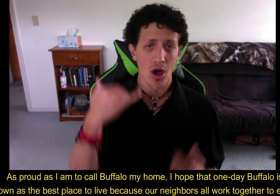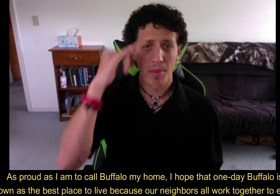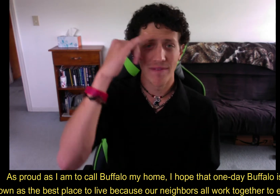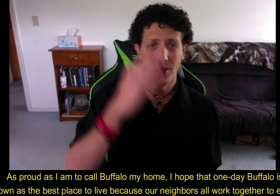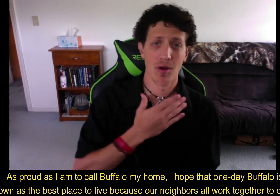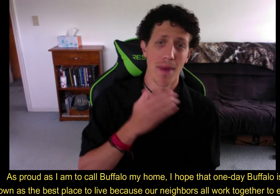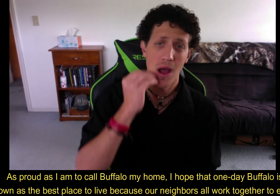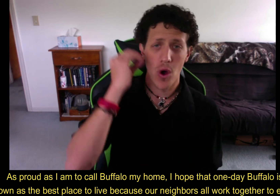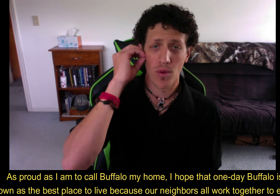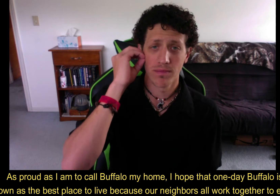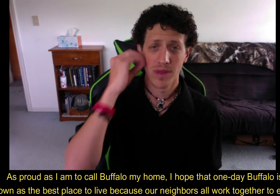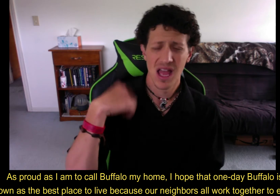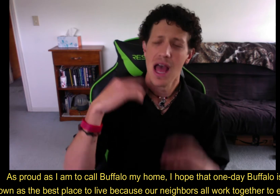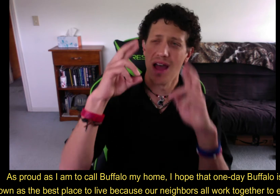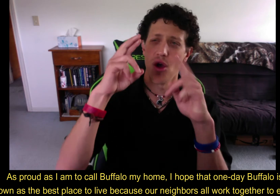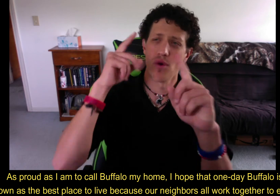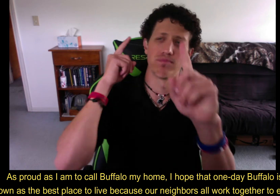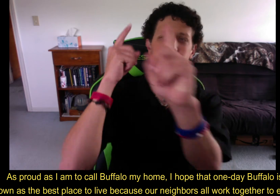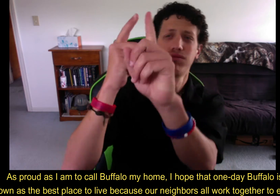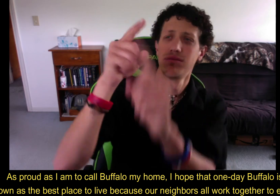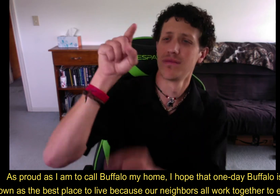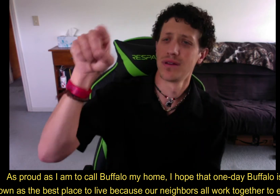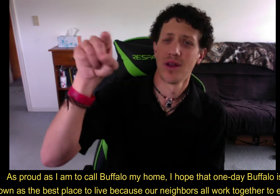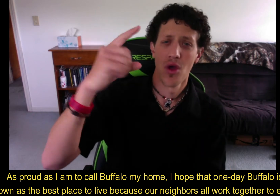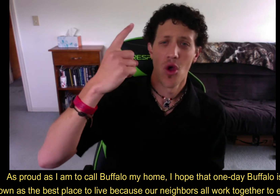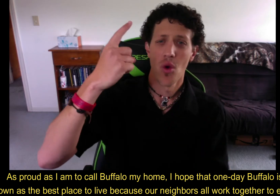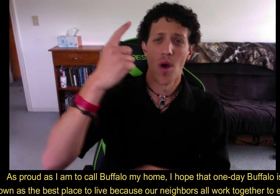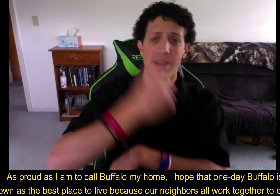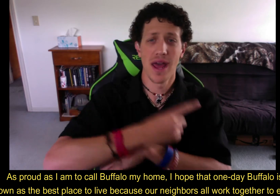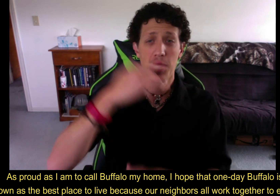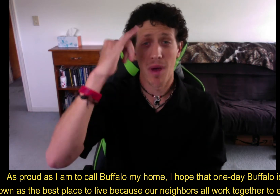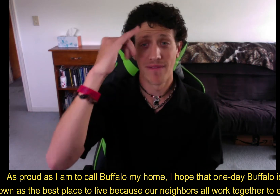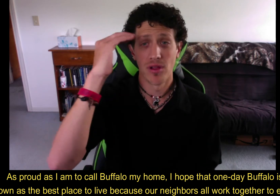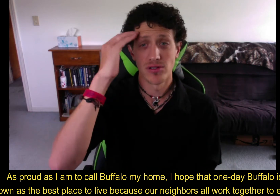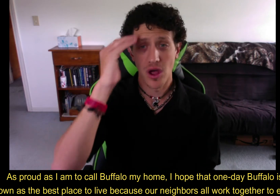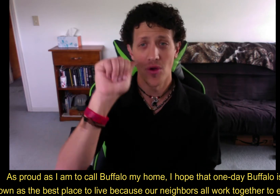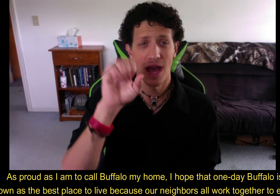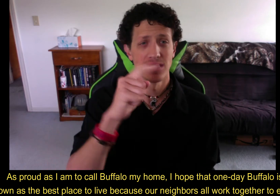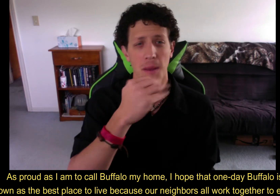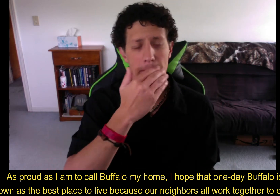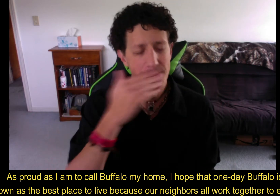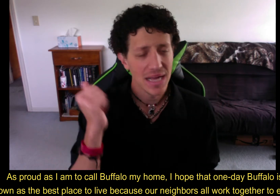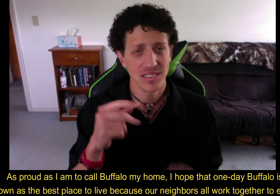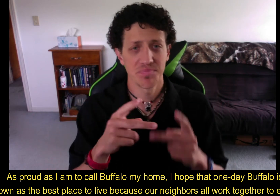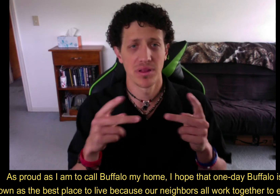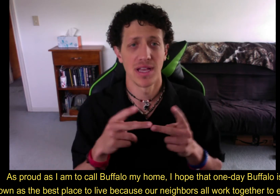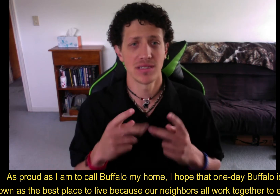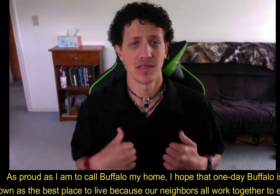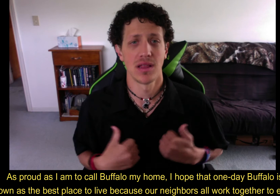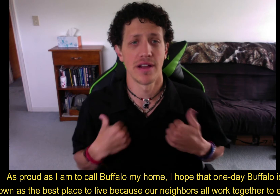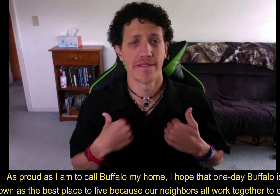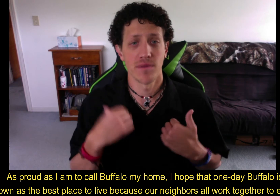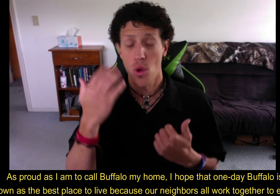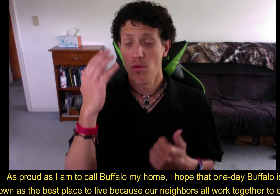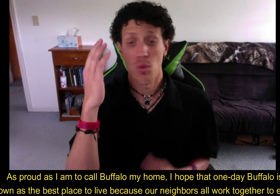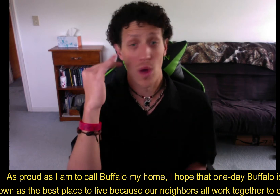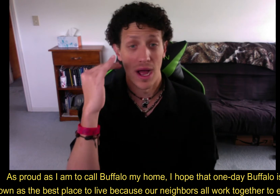Buffalo my home, I hope one day Buffalo is known as the best place to live. Why?